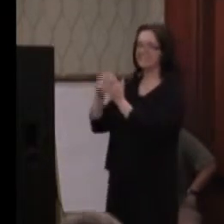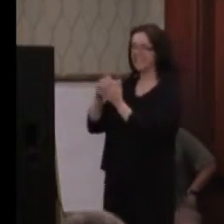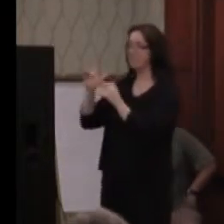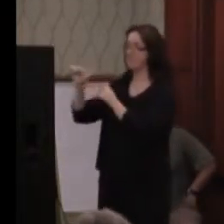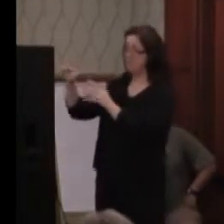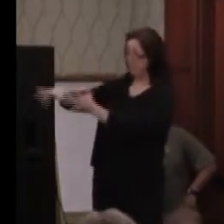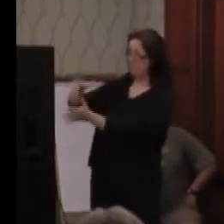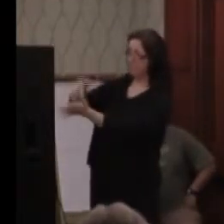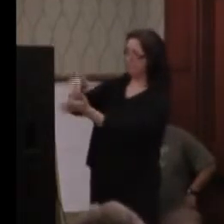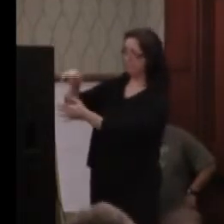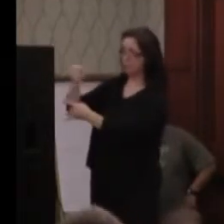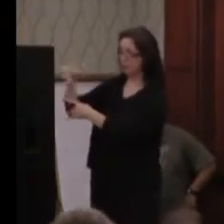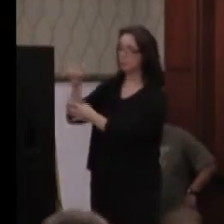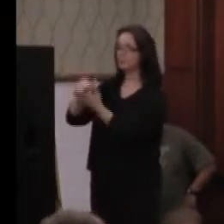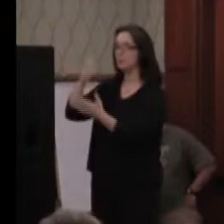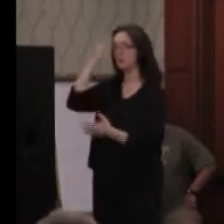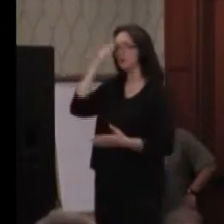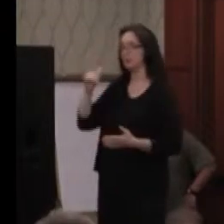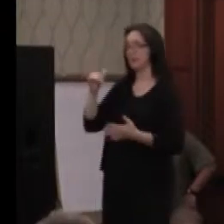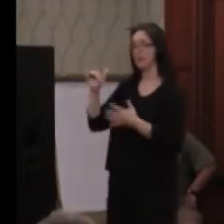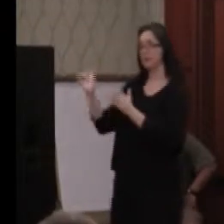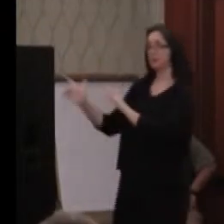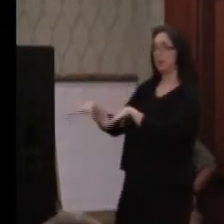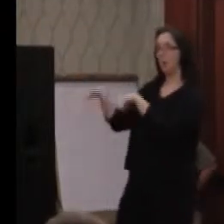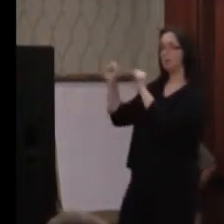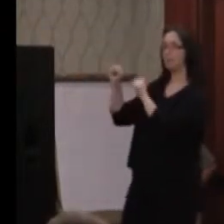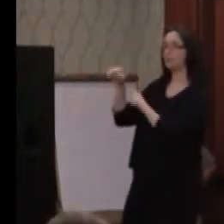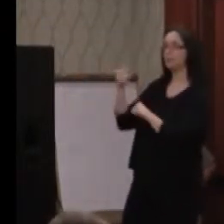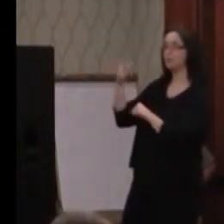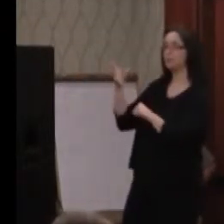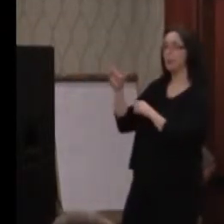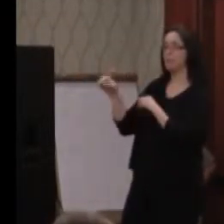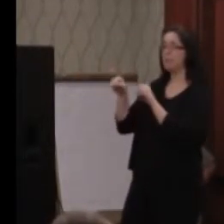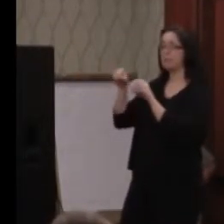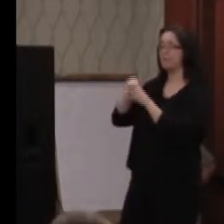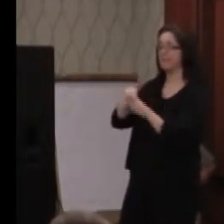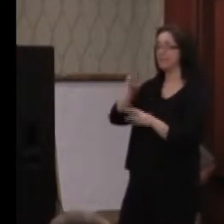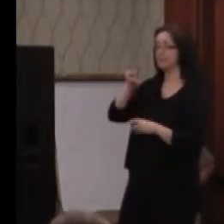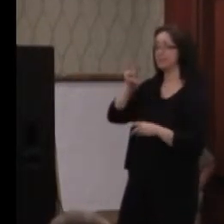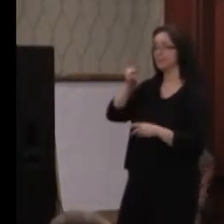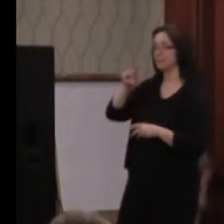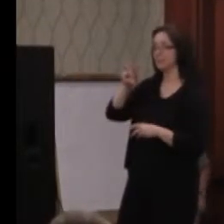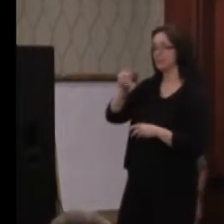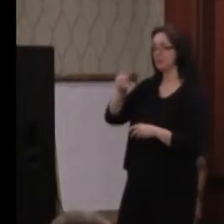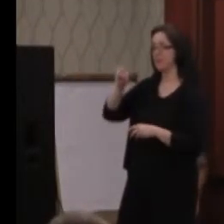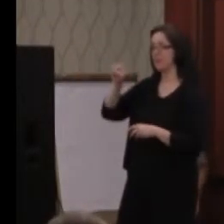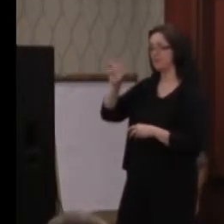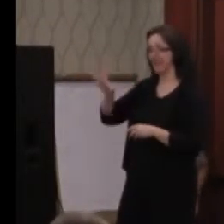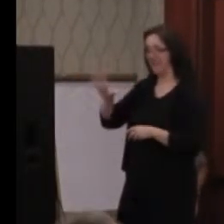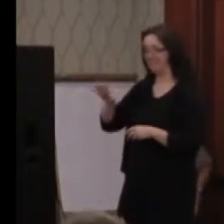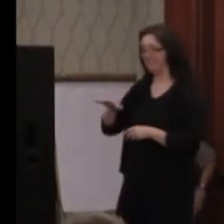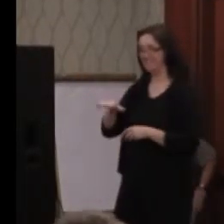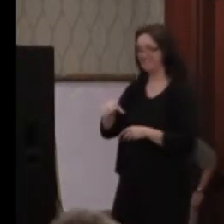of Jonesboro, and that's why the Occupy Jonesboro movement in 2015 occurred.